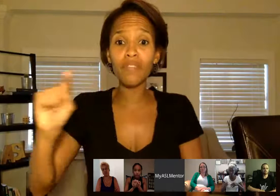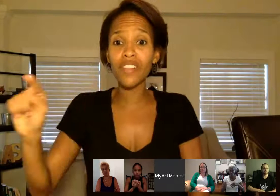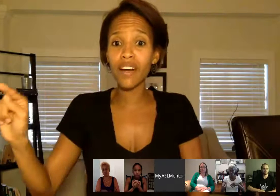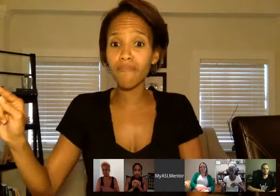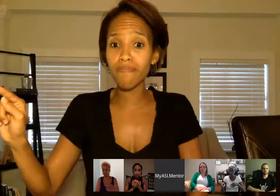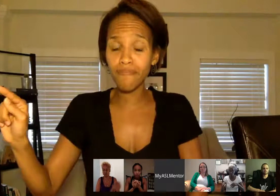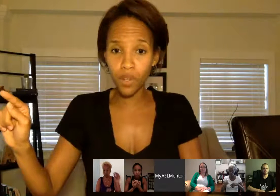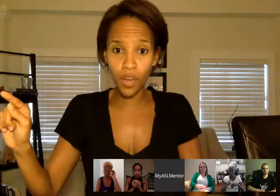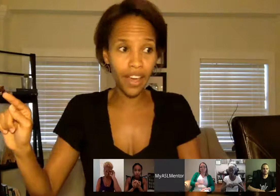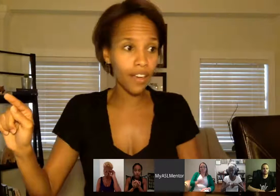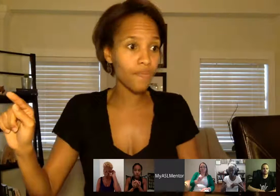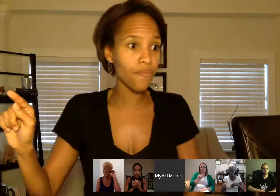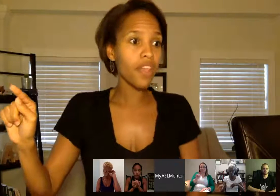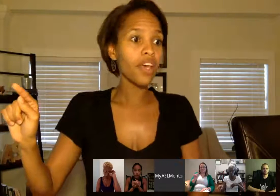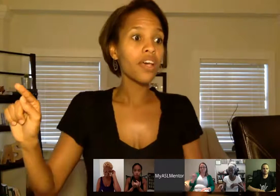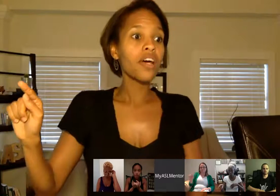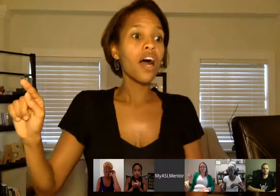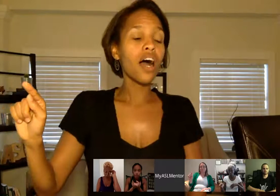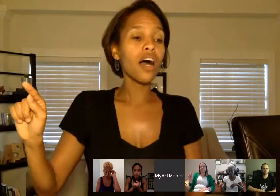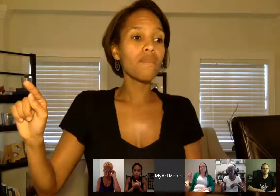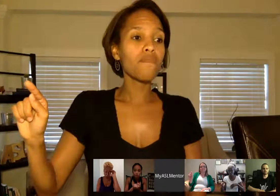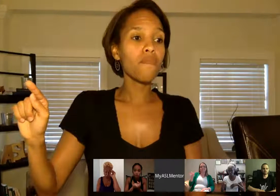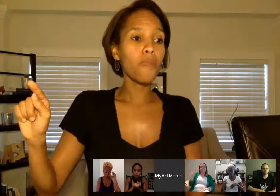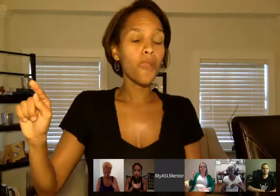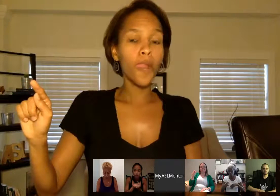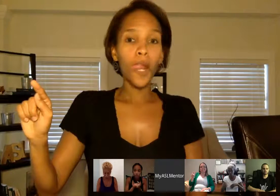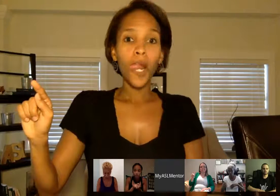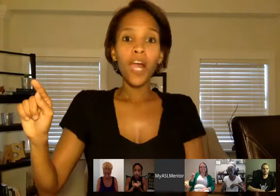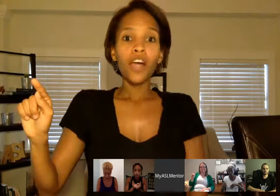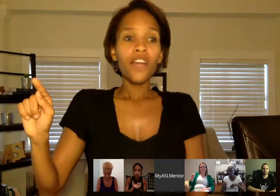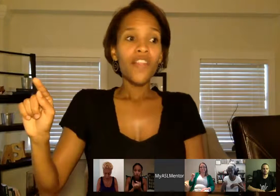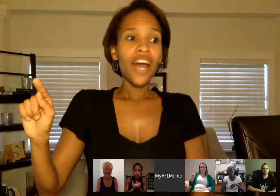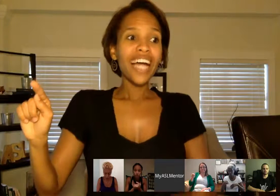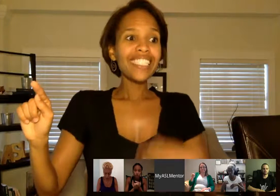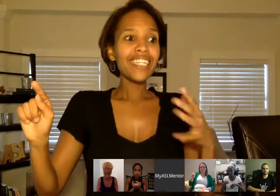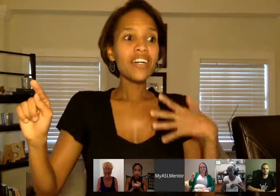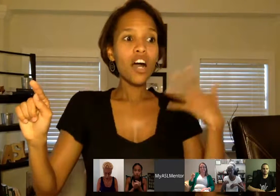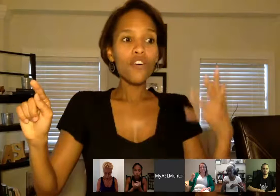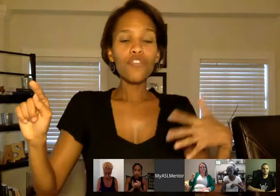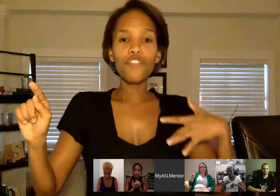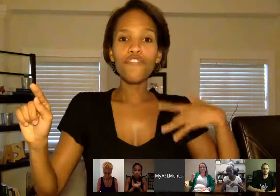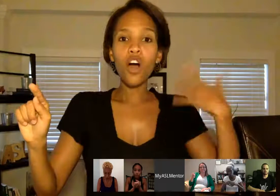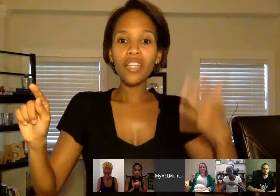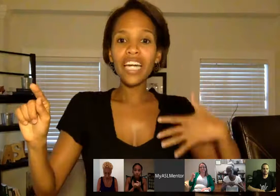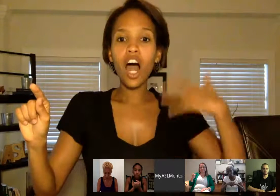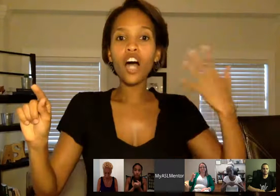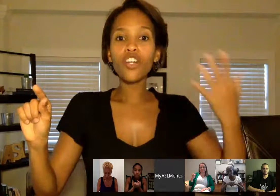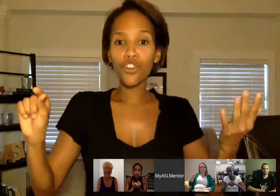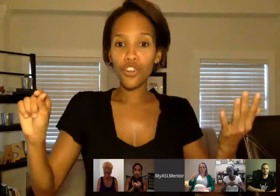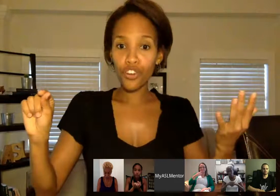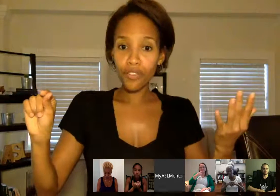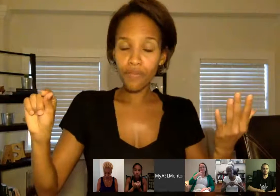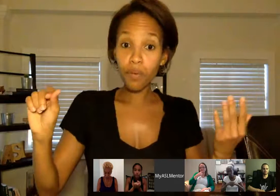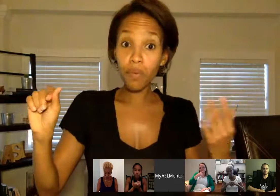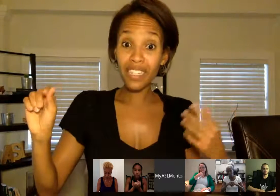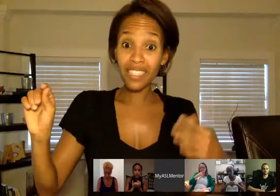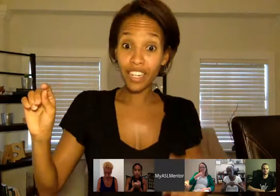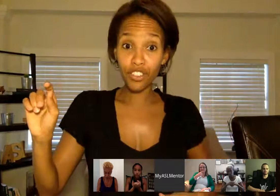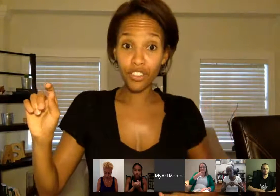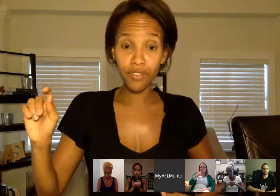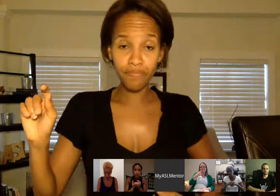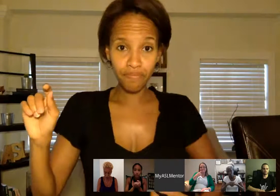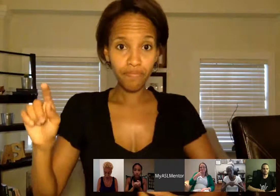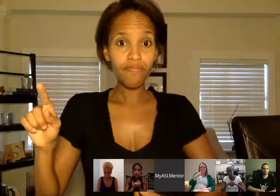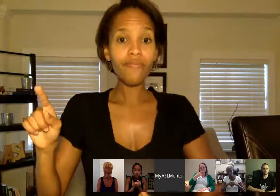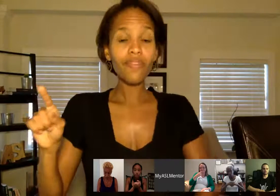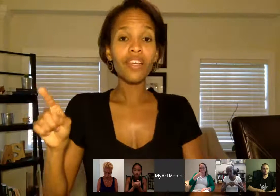out there, some of them, okay? that idea of falling under the public